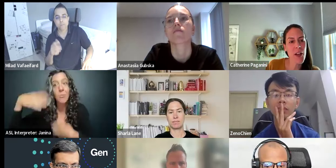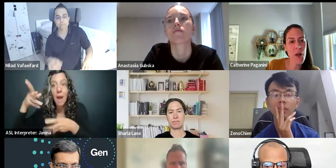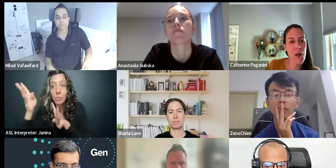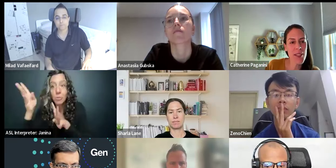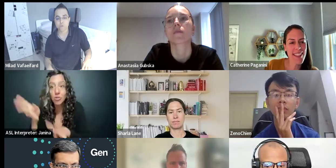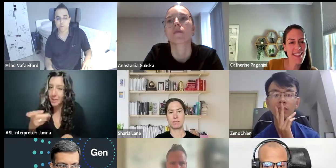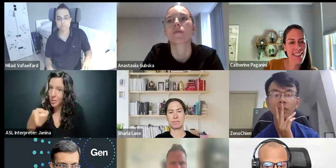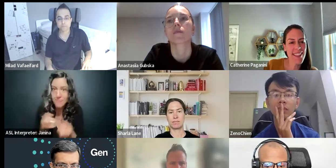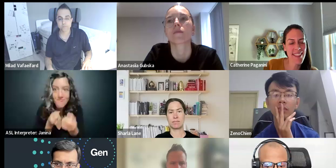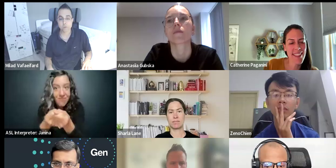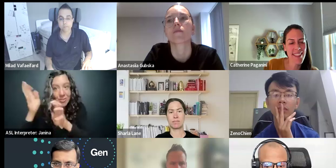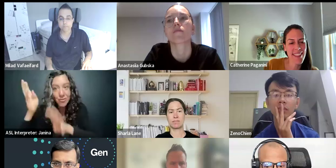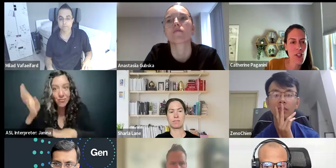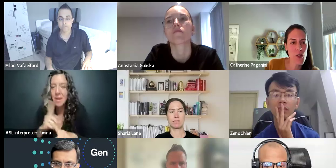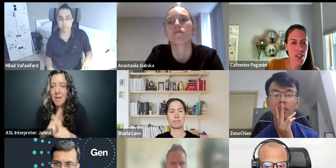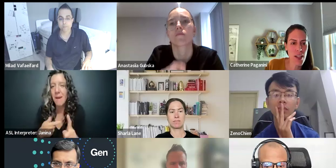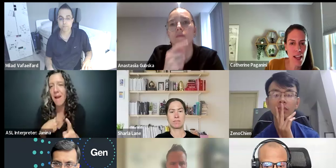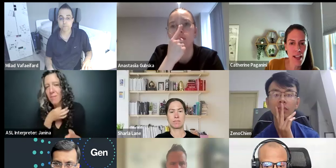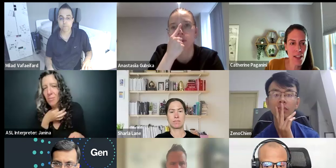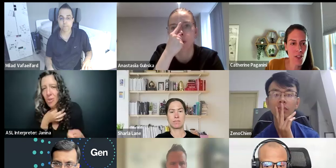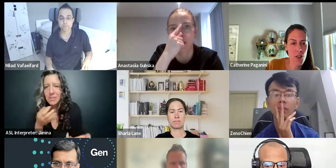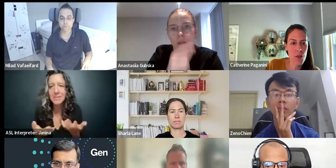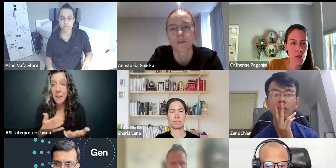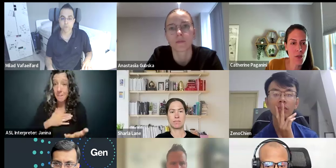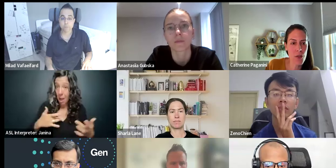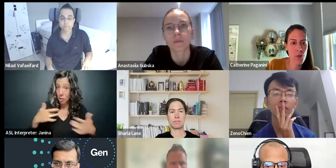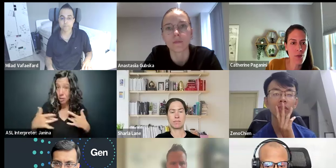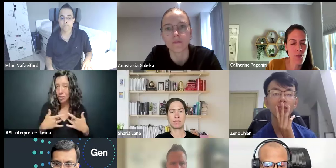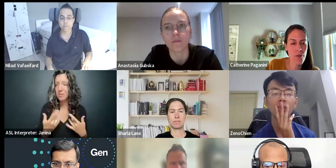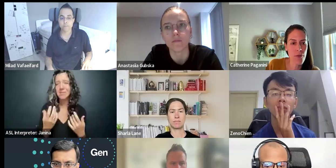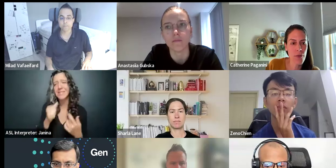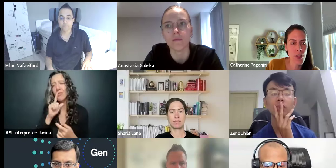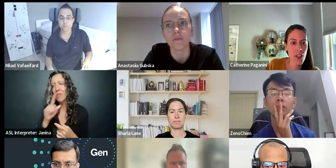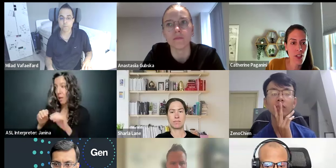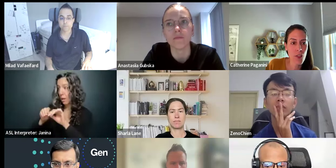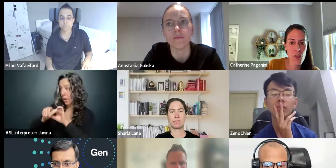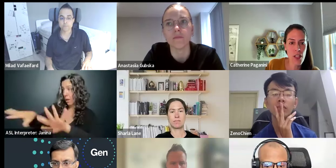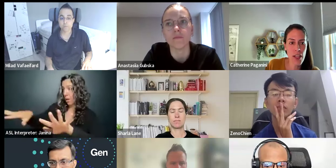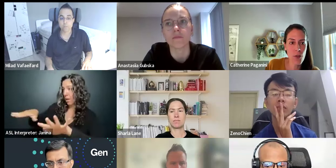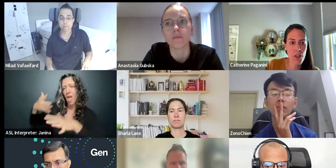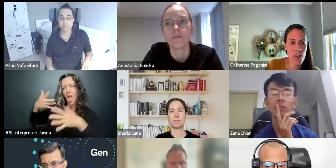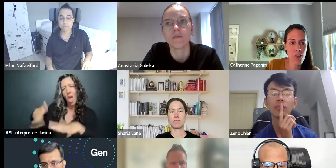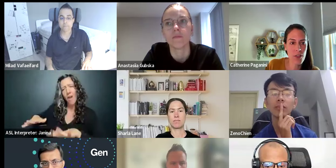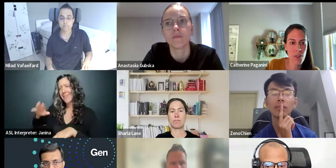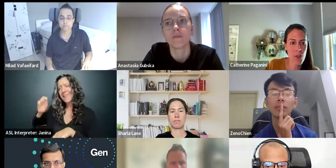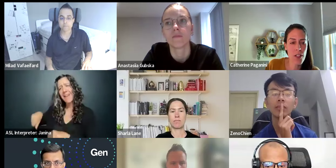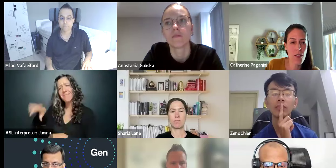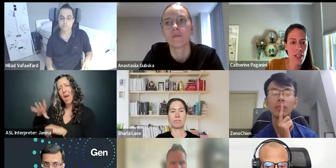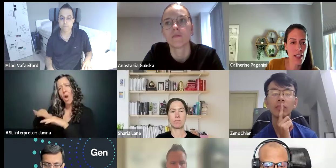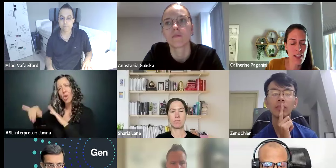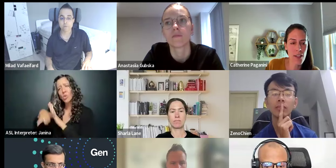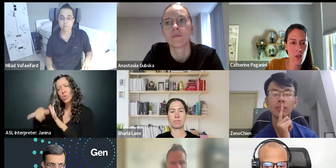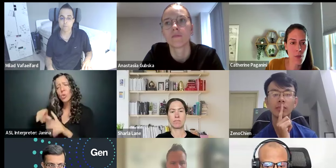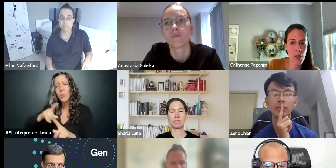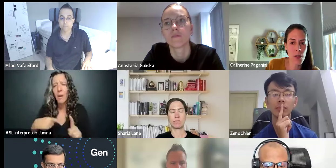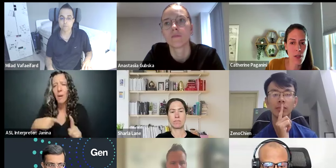you're big on streaming. I know, but it's like the concerns that I had. That do you agree? Do you see that, or do